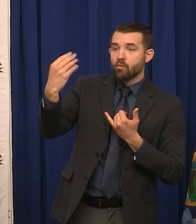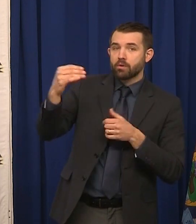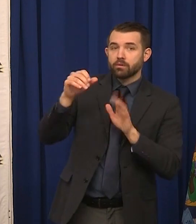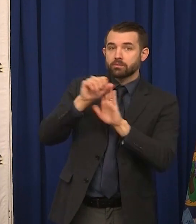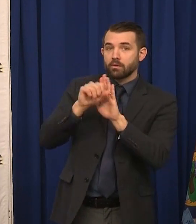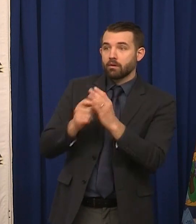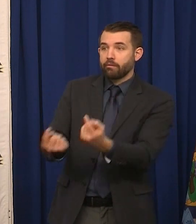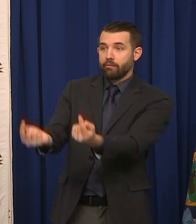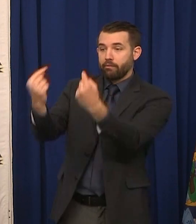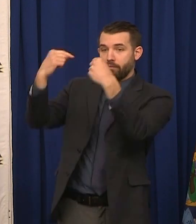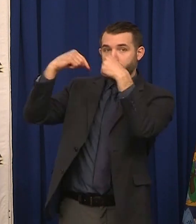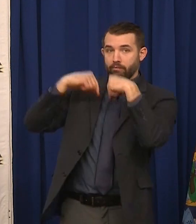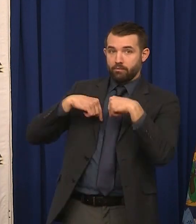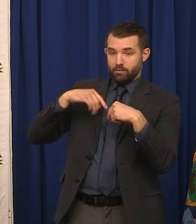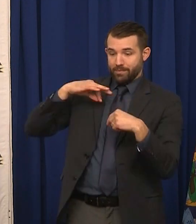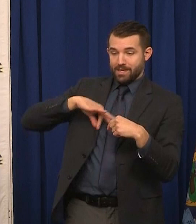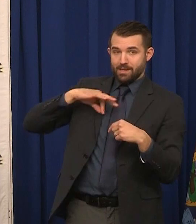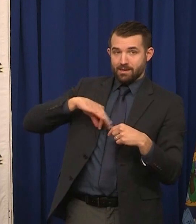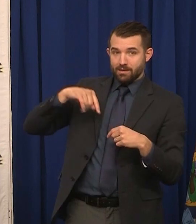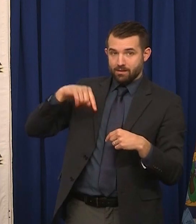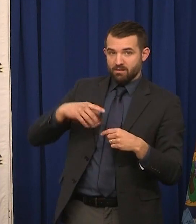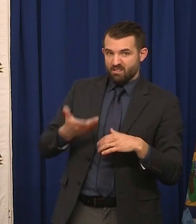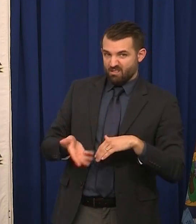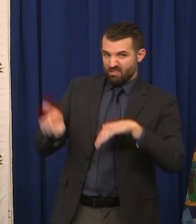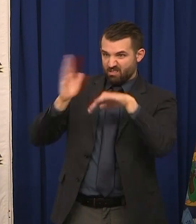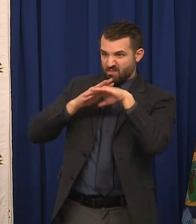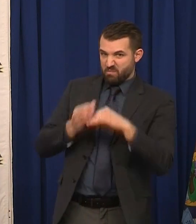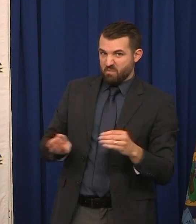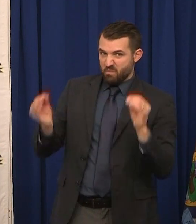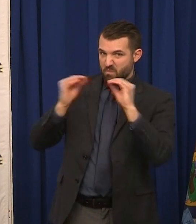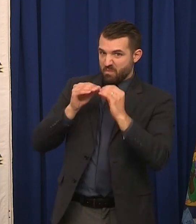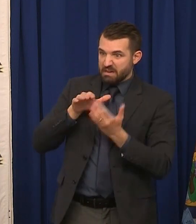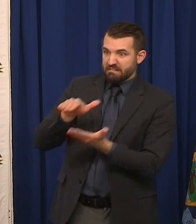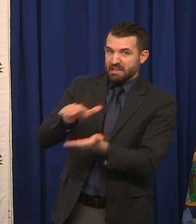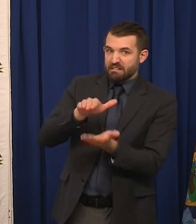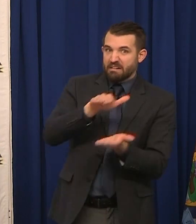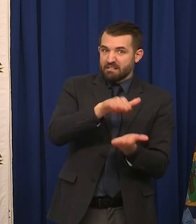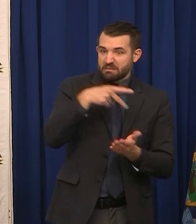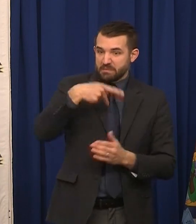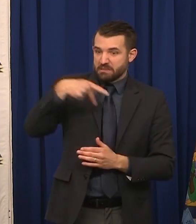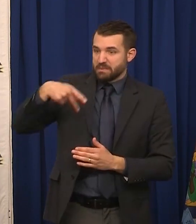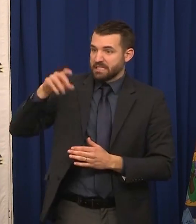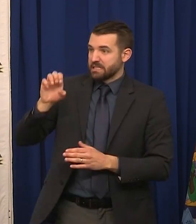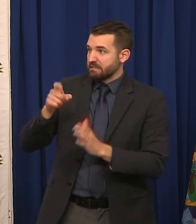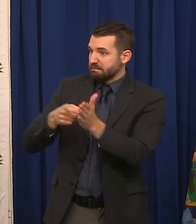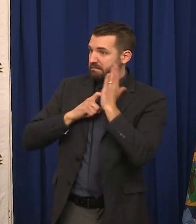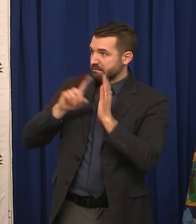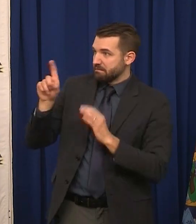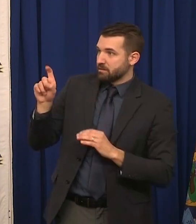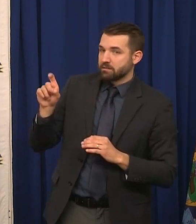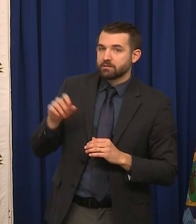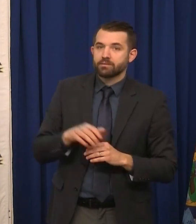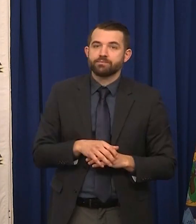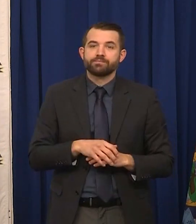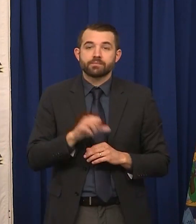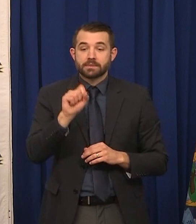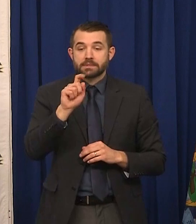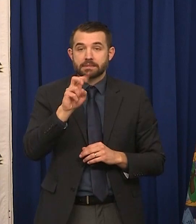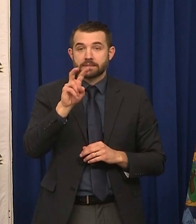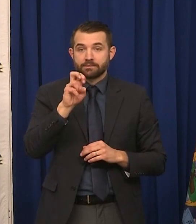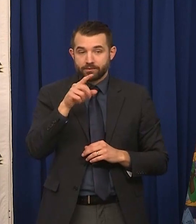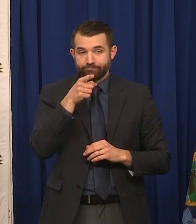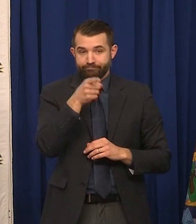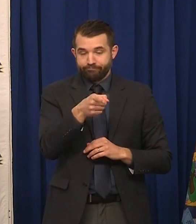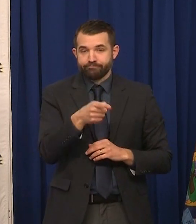need more of those equipment? So Steve's question is around how we distributed the